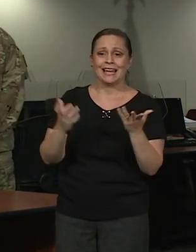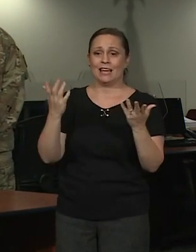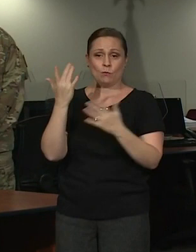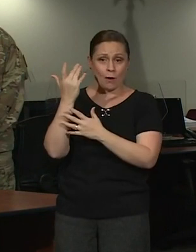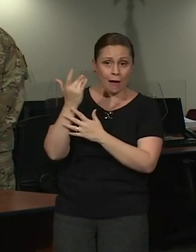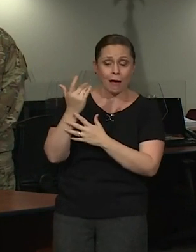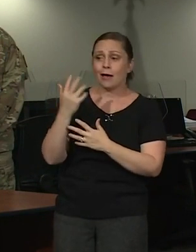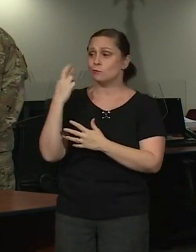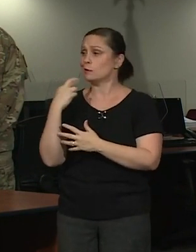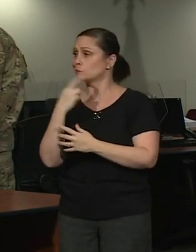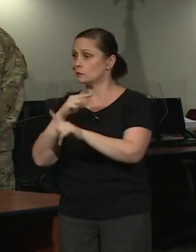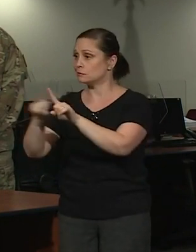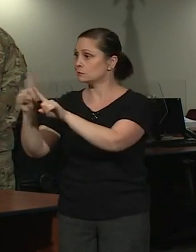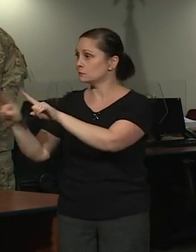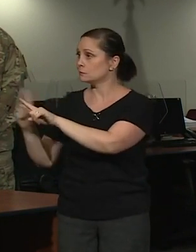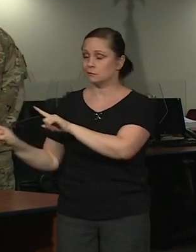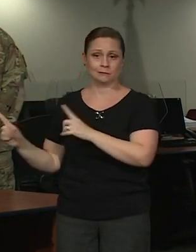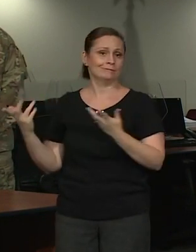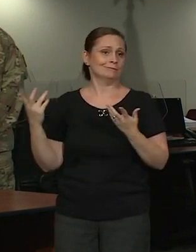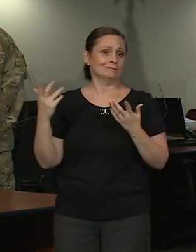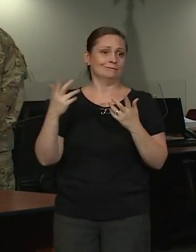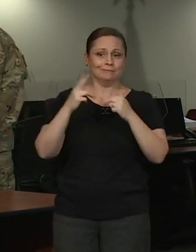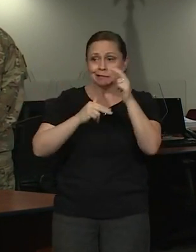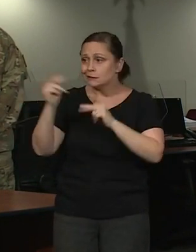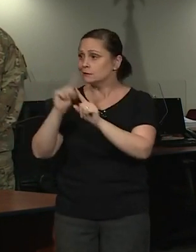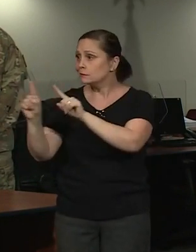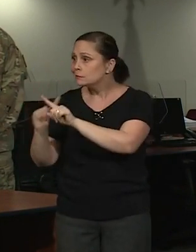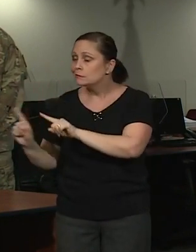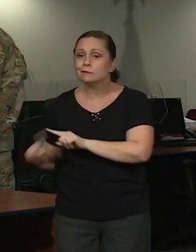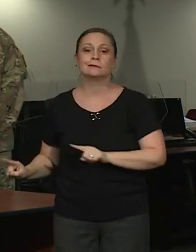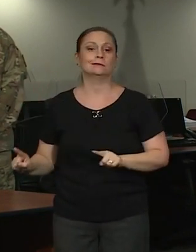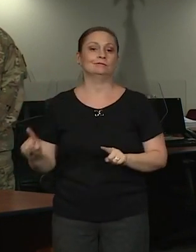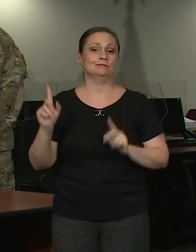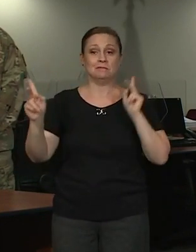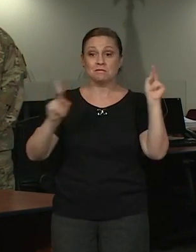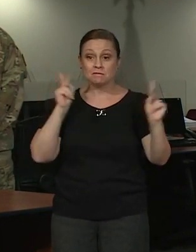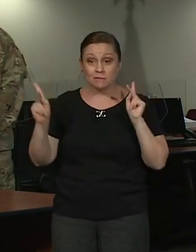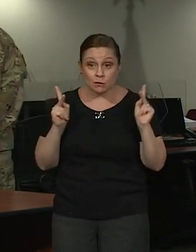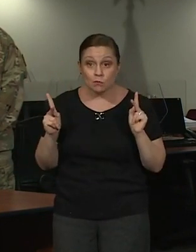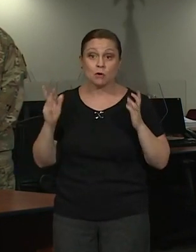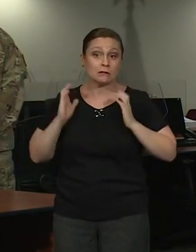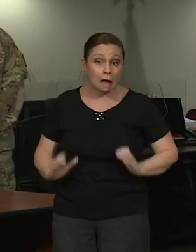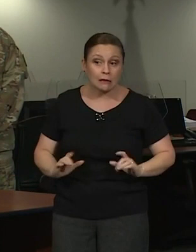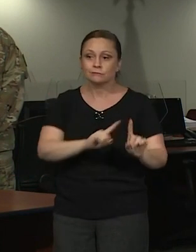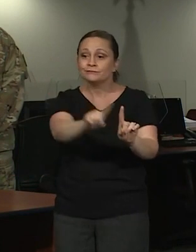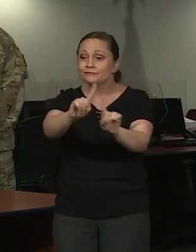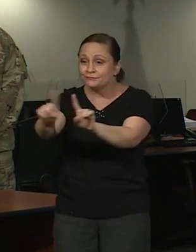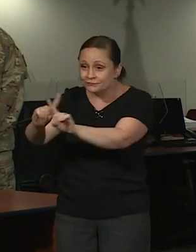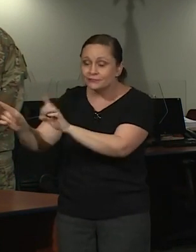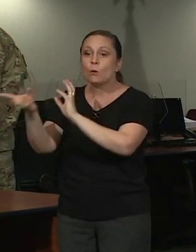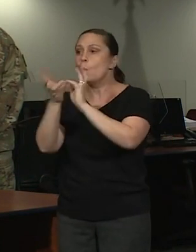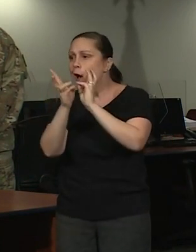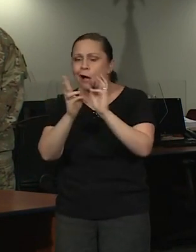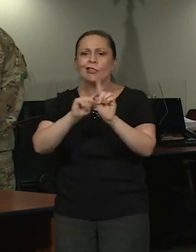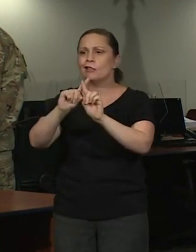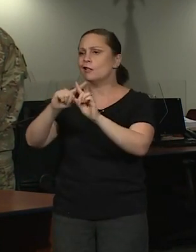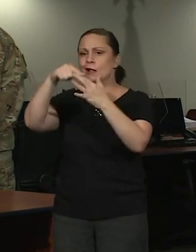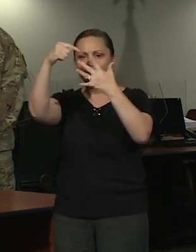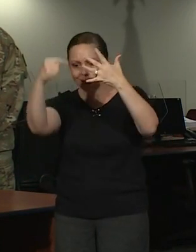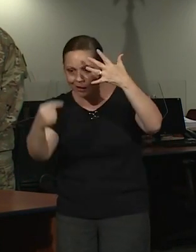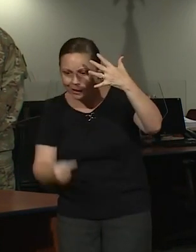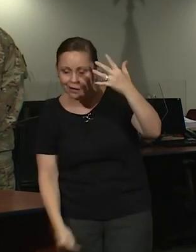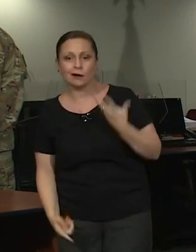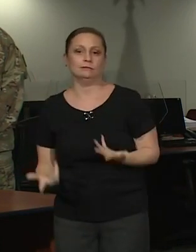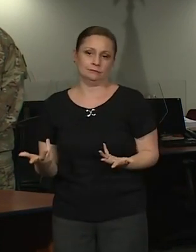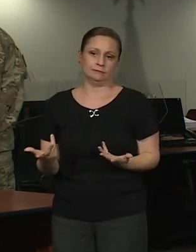kind of facilities, different kind of clientele, different kind of weather all over the state. If a city wants to do something that is specifically tailored for